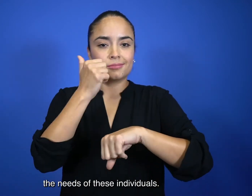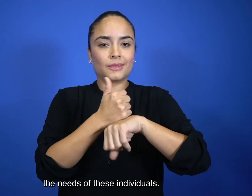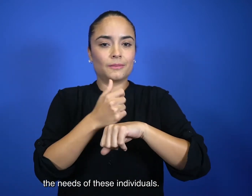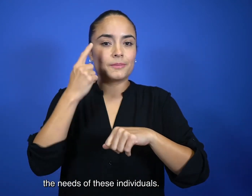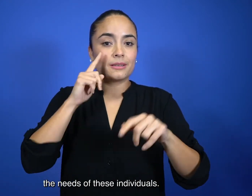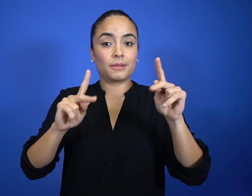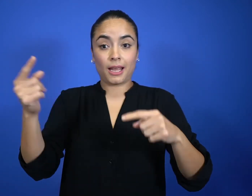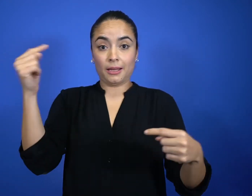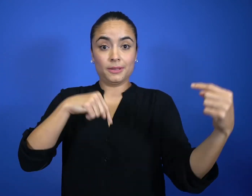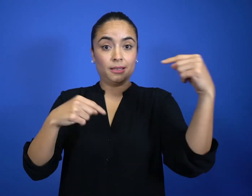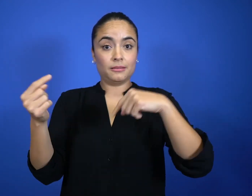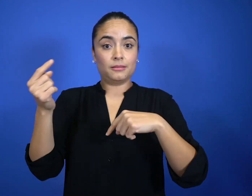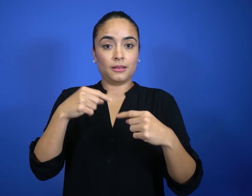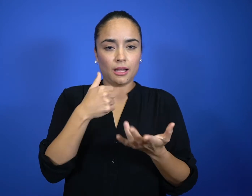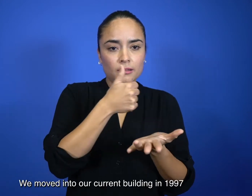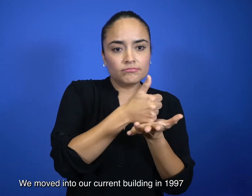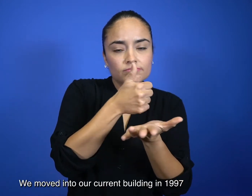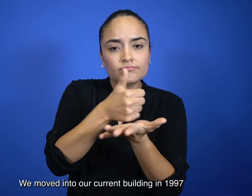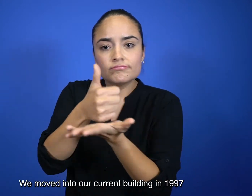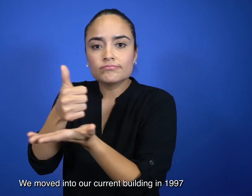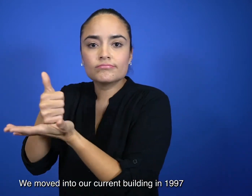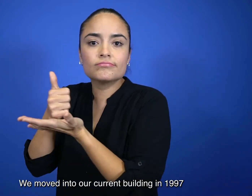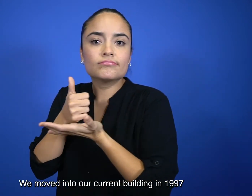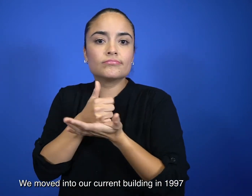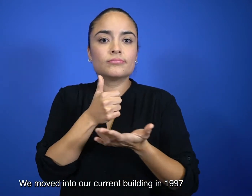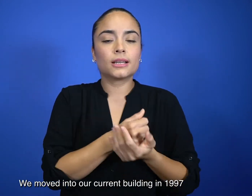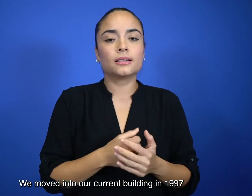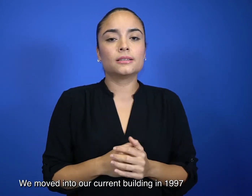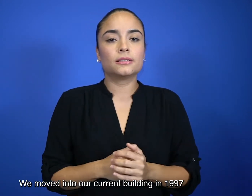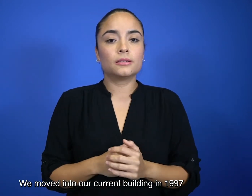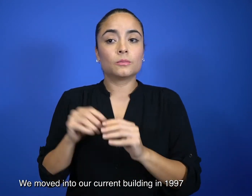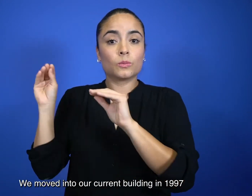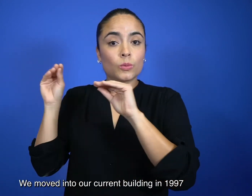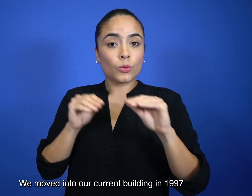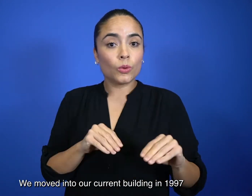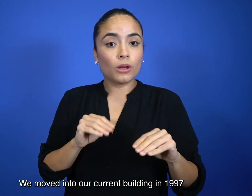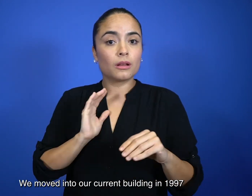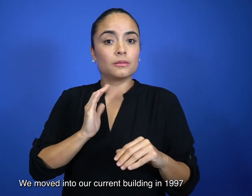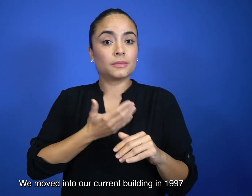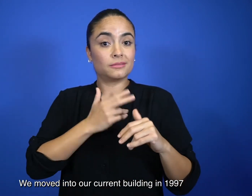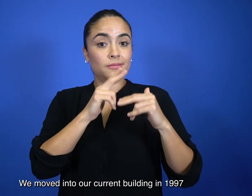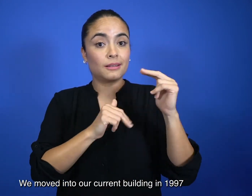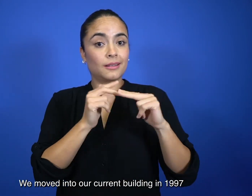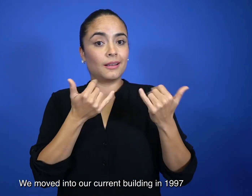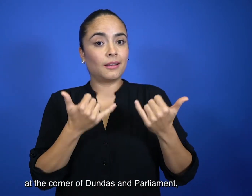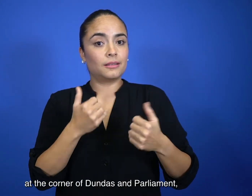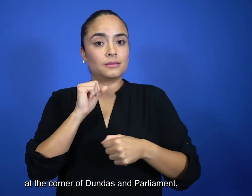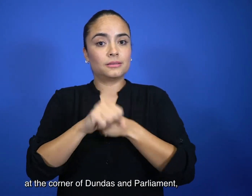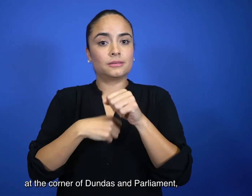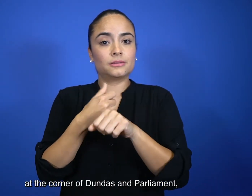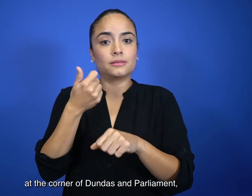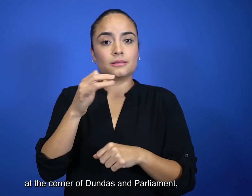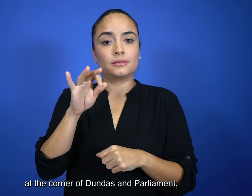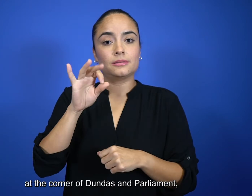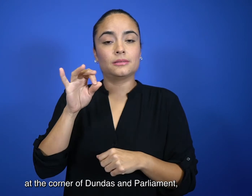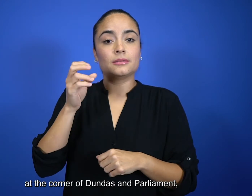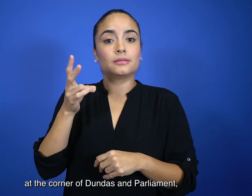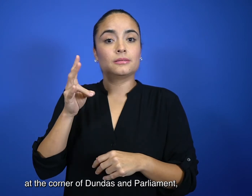individuals. We moved into our current building in 1997 at the corner of Dundas and